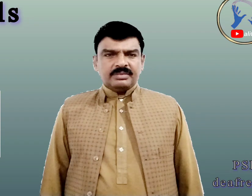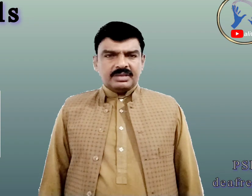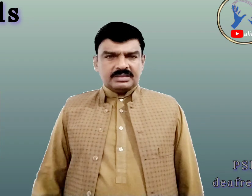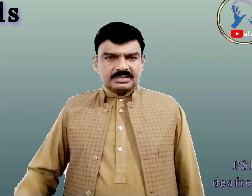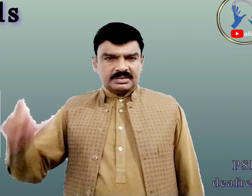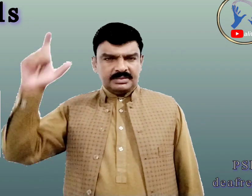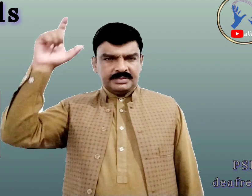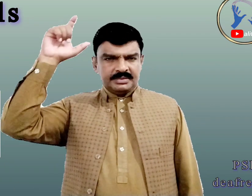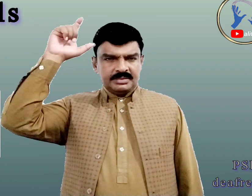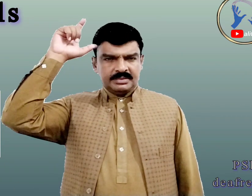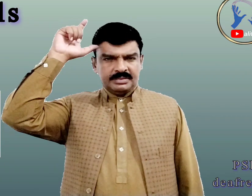animals,